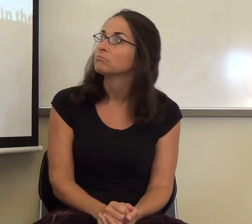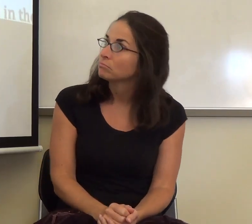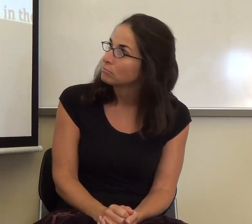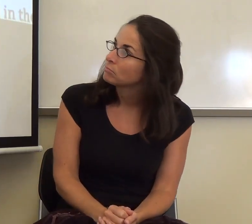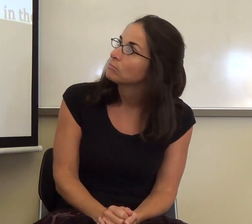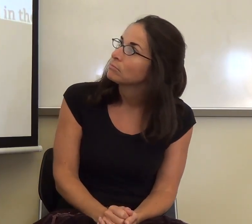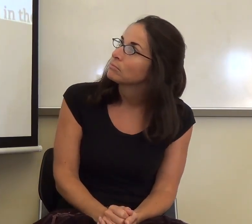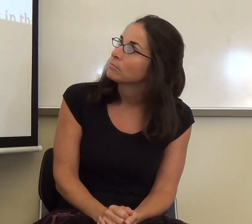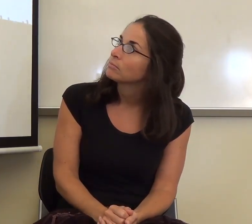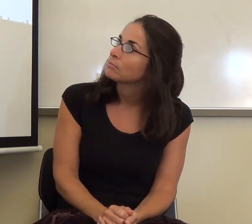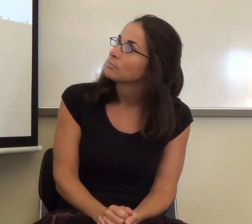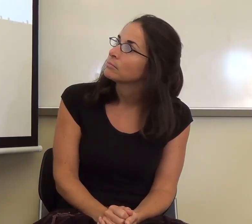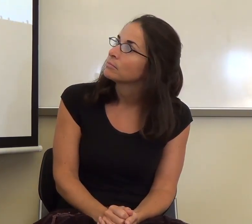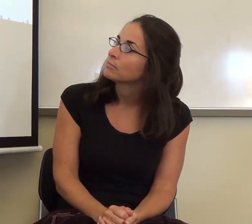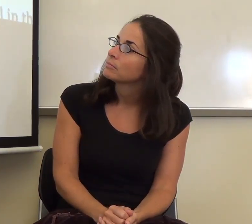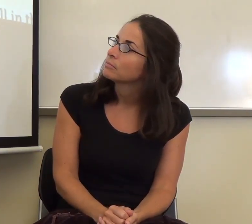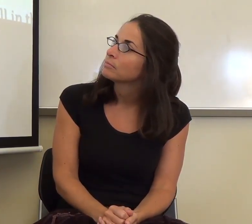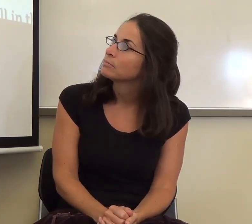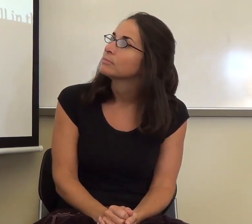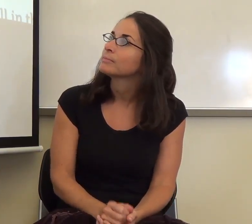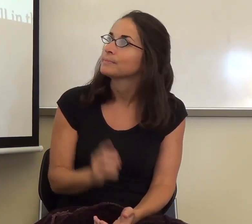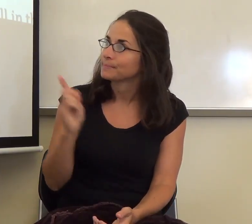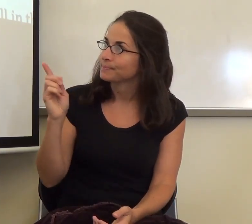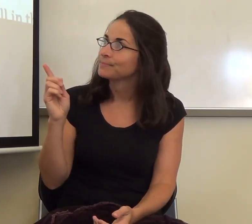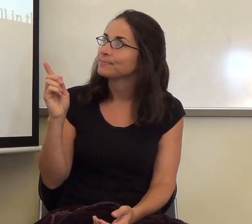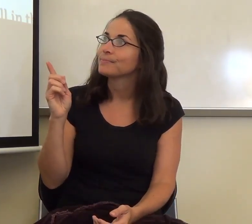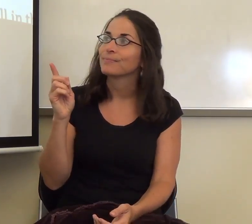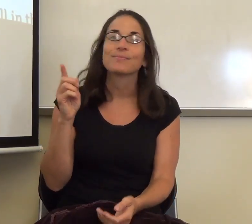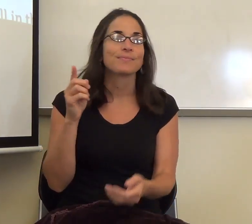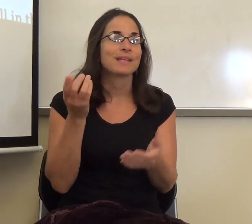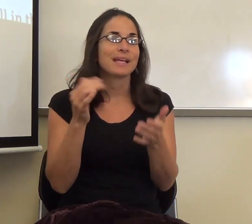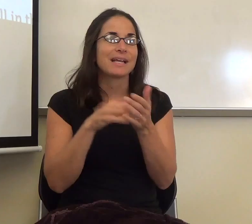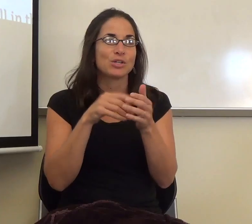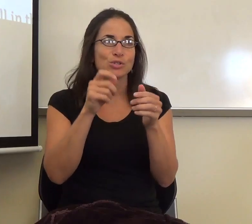Then back to the circling the letter of somebody else's 3